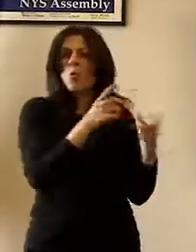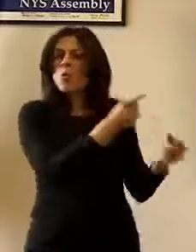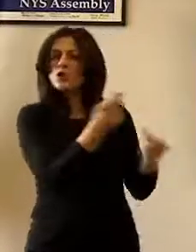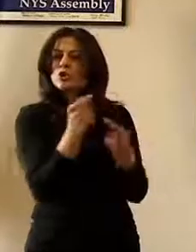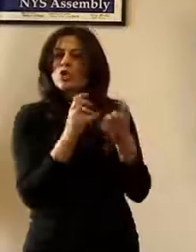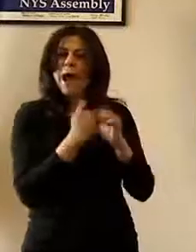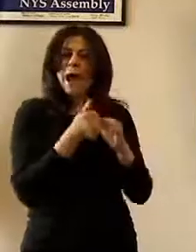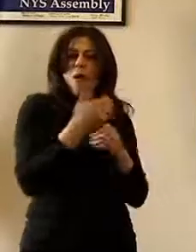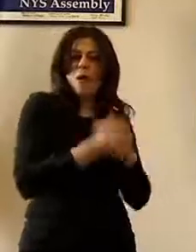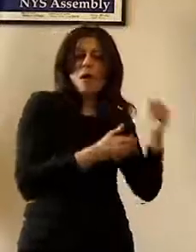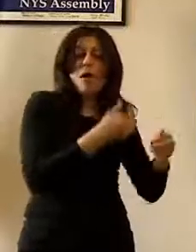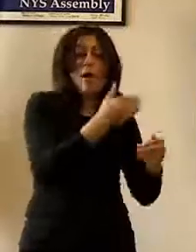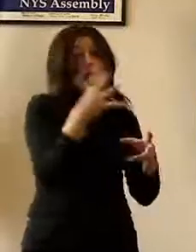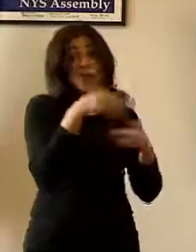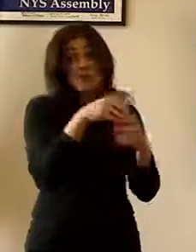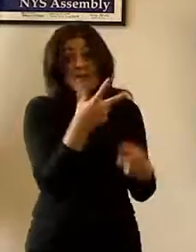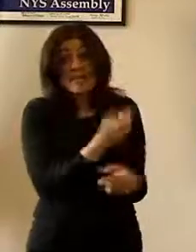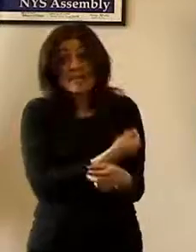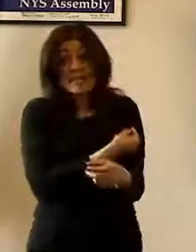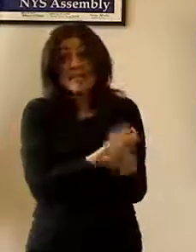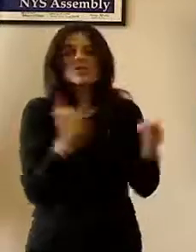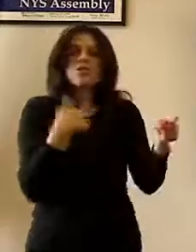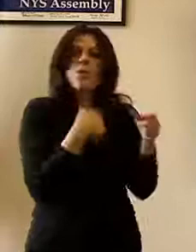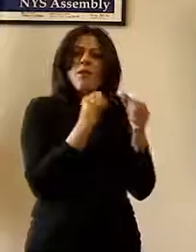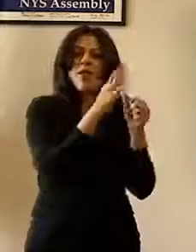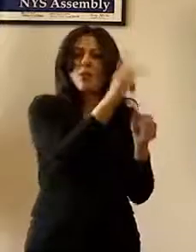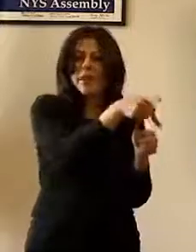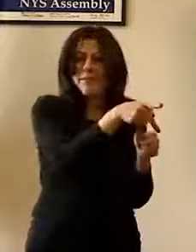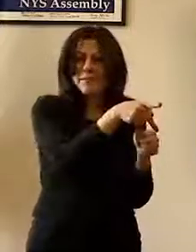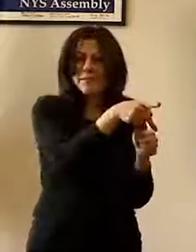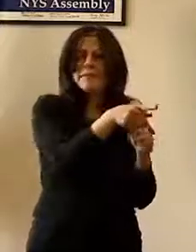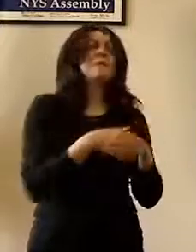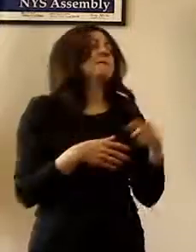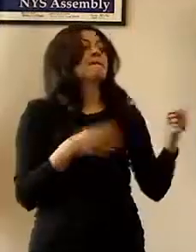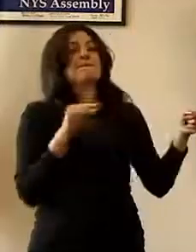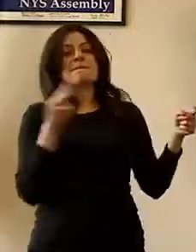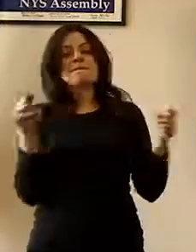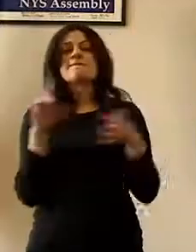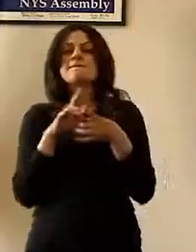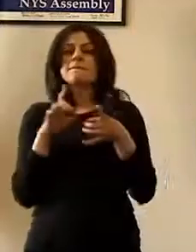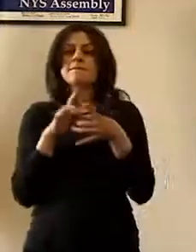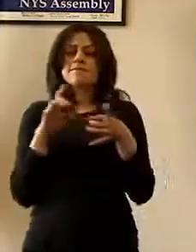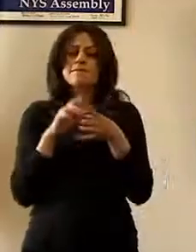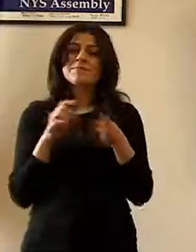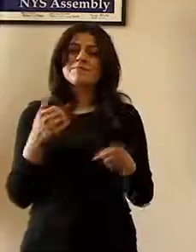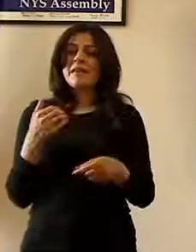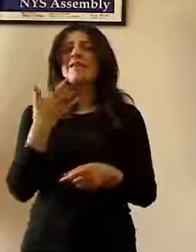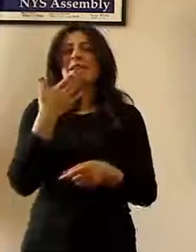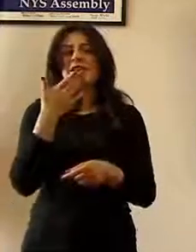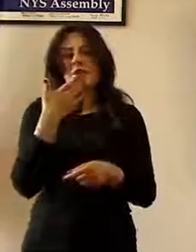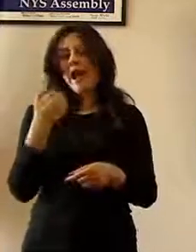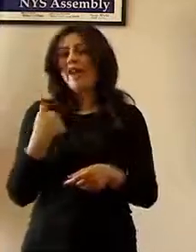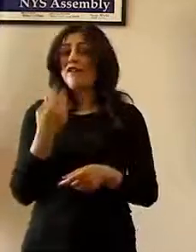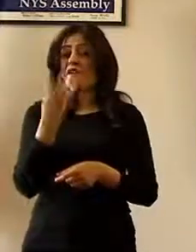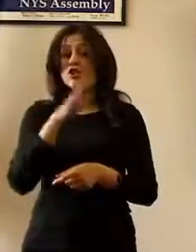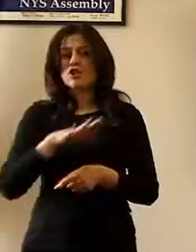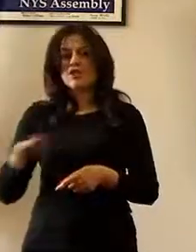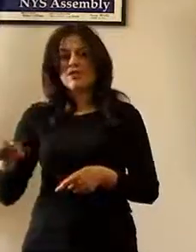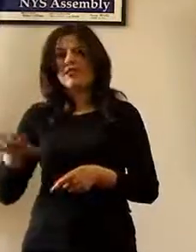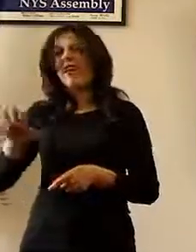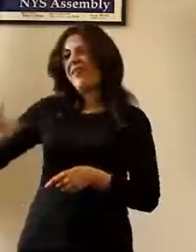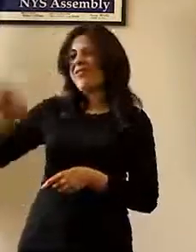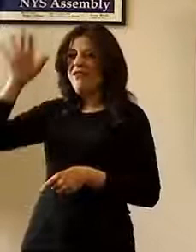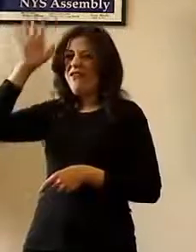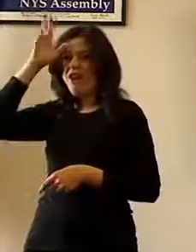taken, including vaccination, and so we're following that up. Thank you for that. I have 4 children. I am their father,